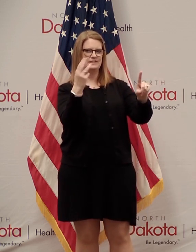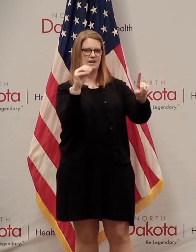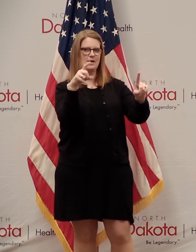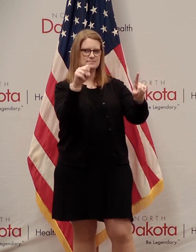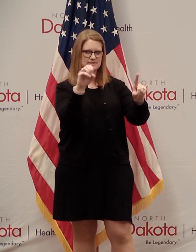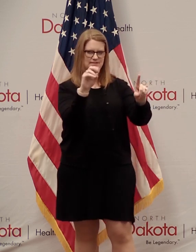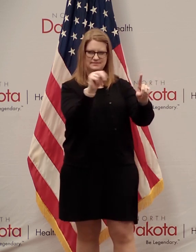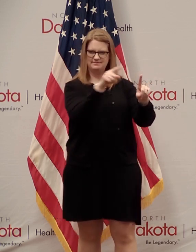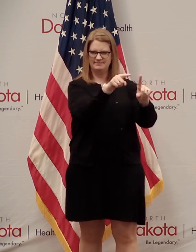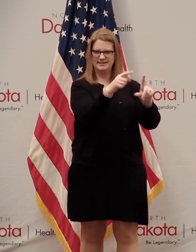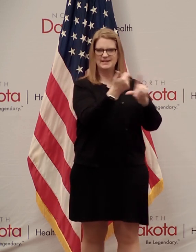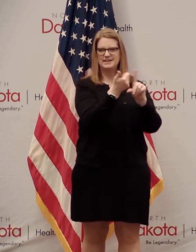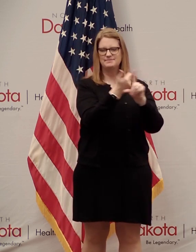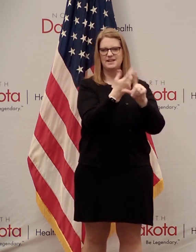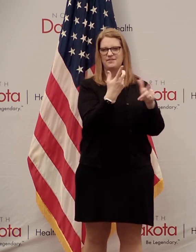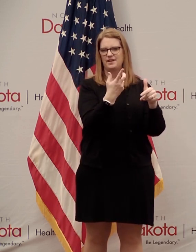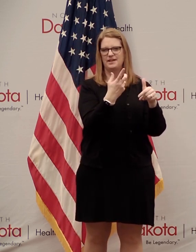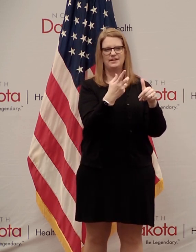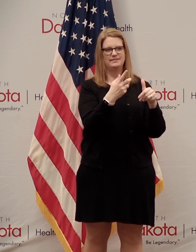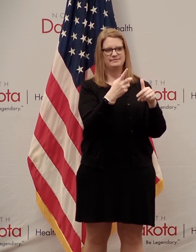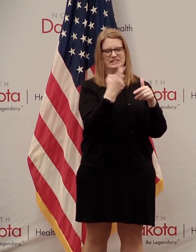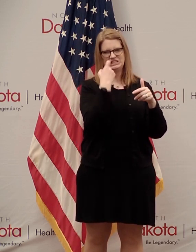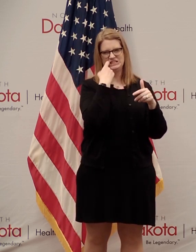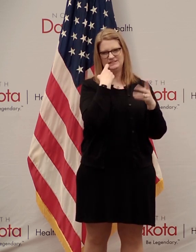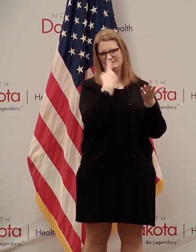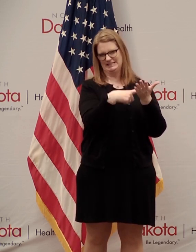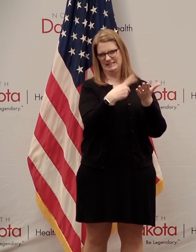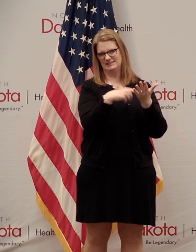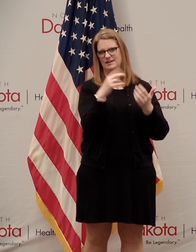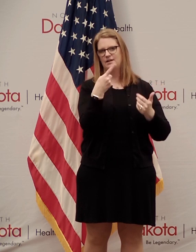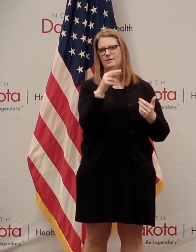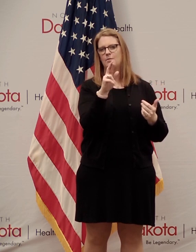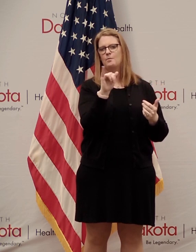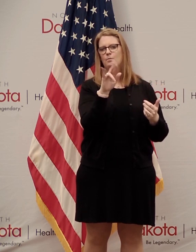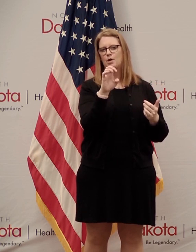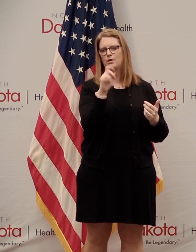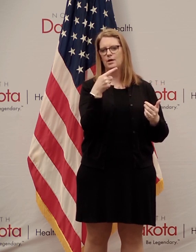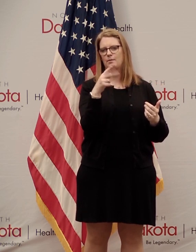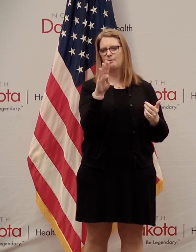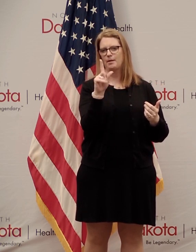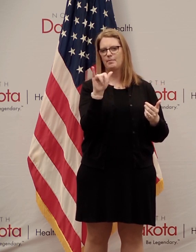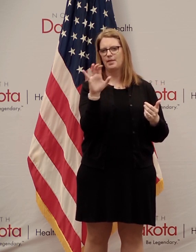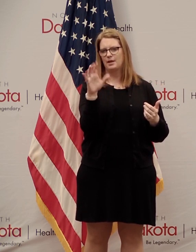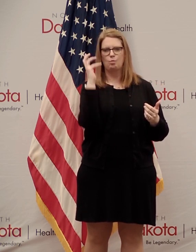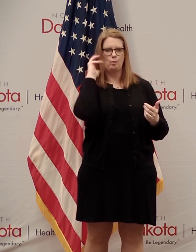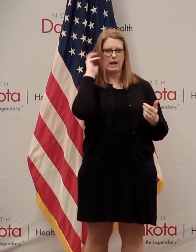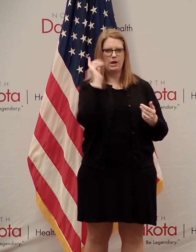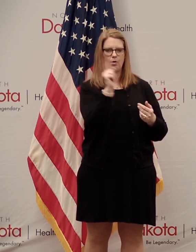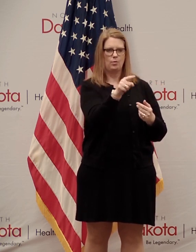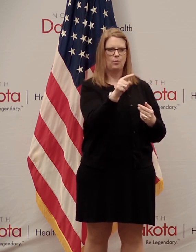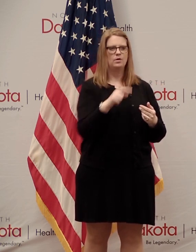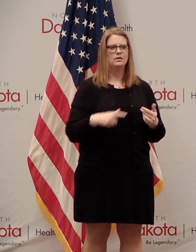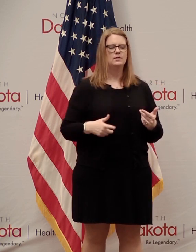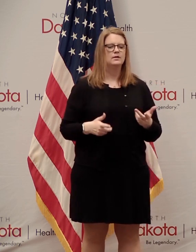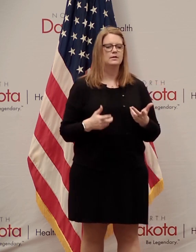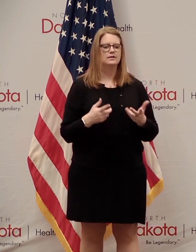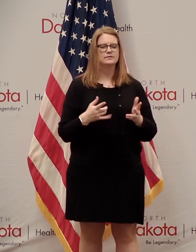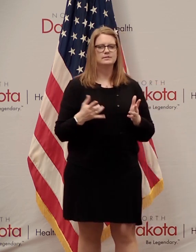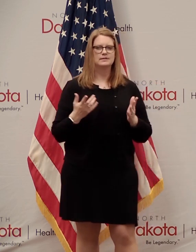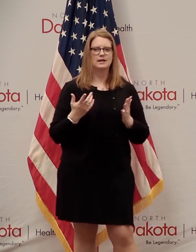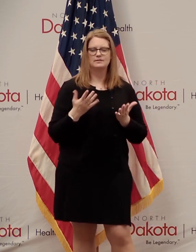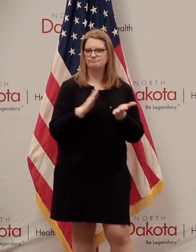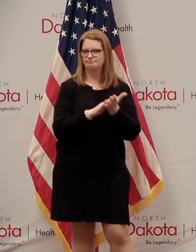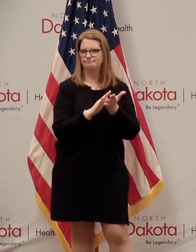this story as a good news story on Prairie Public, but we wanted to as we say, give a little top